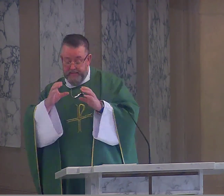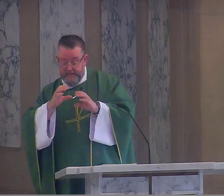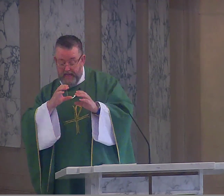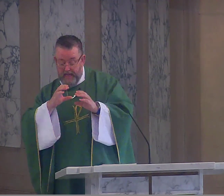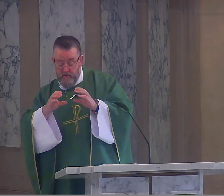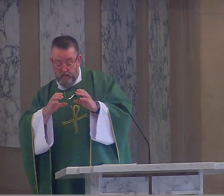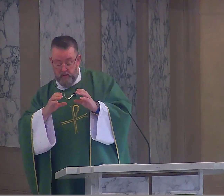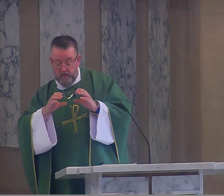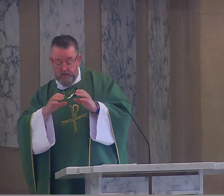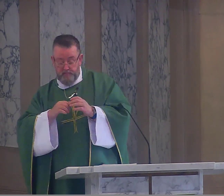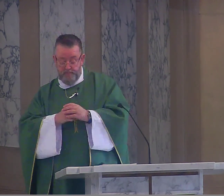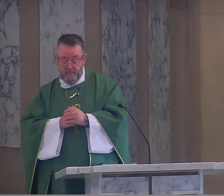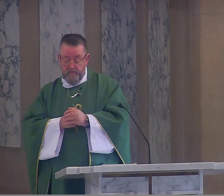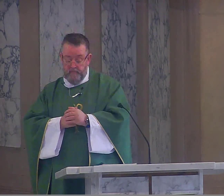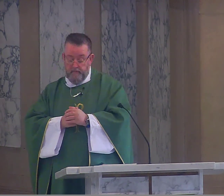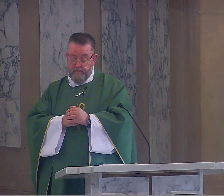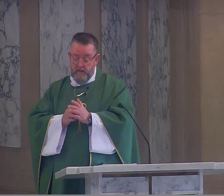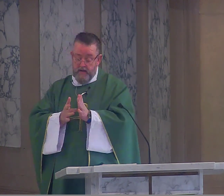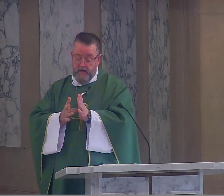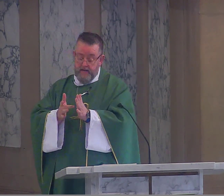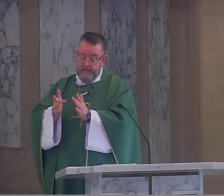his disciples.